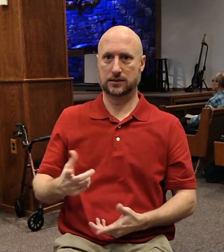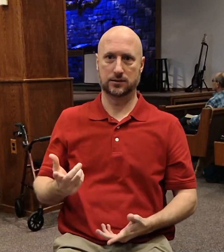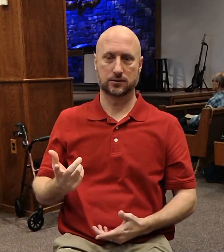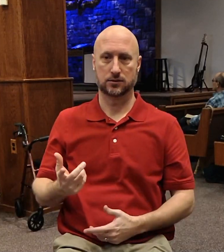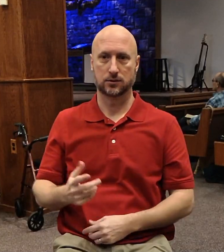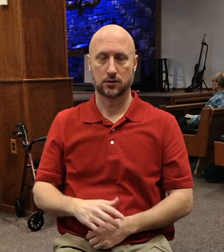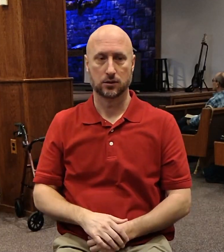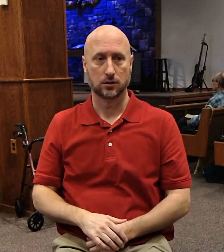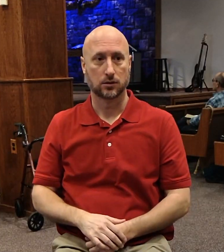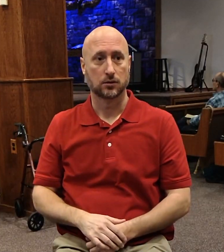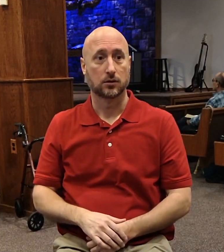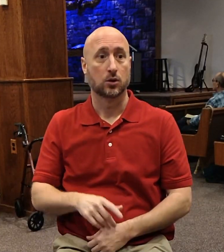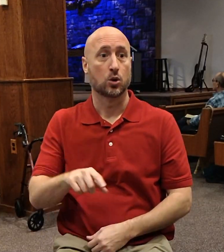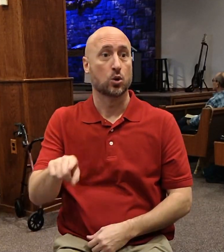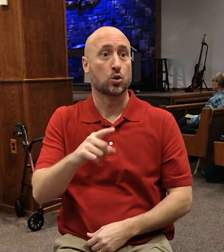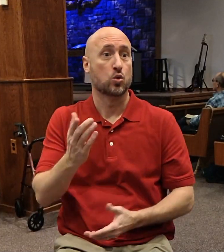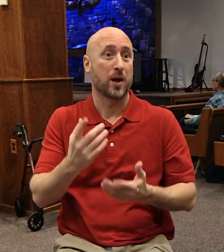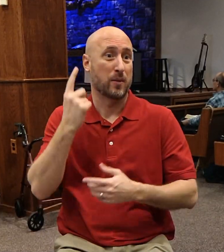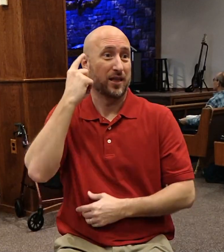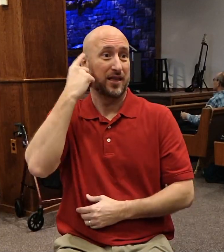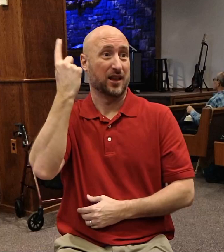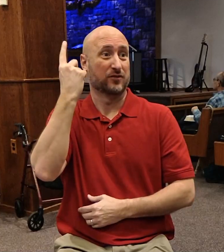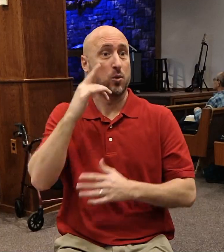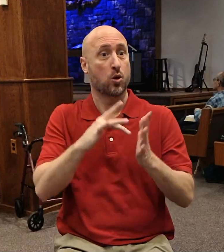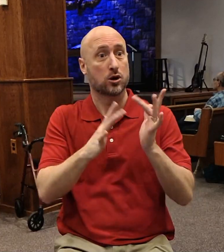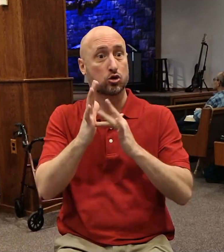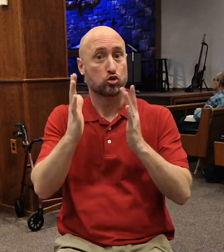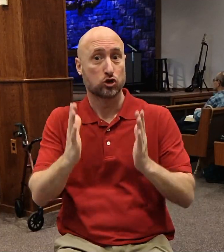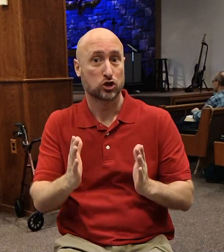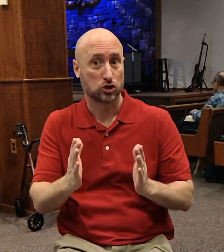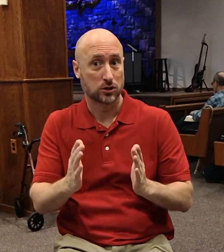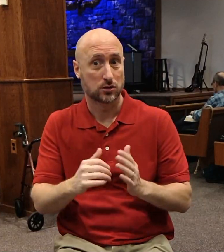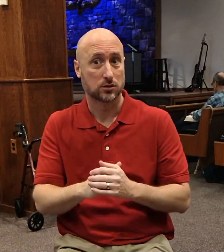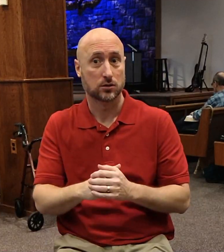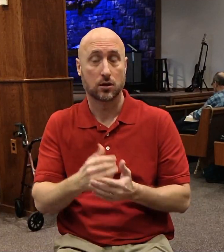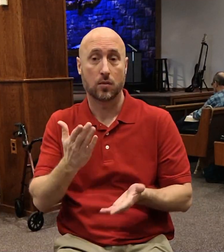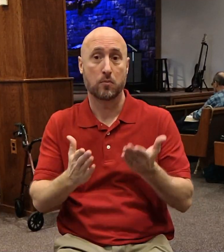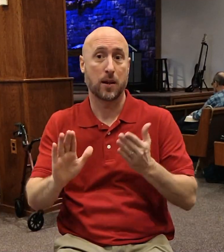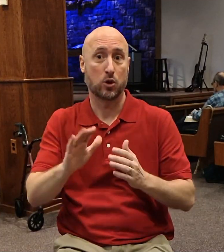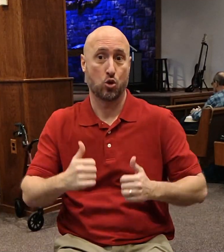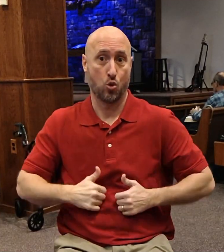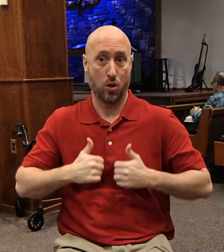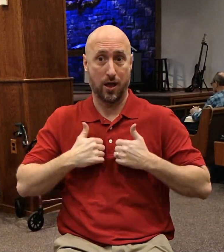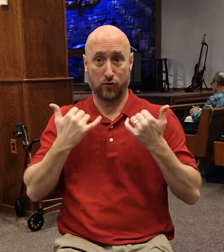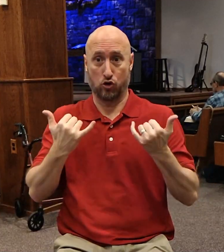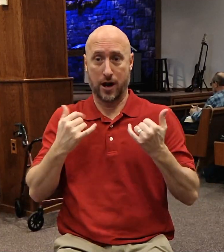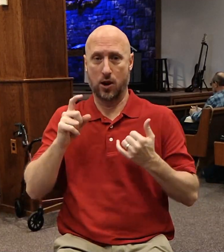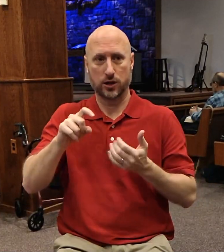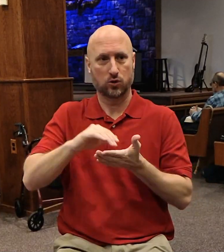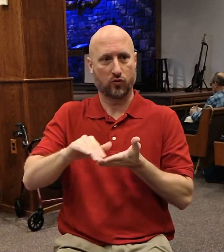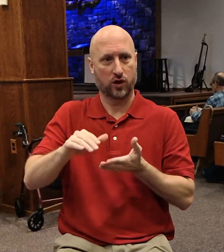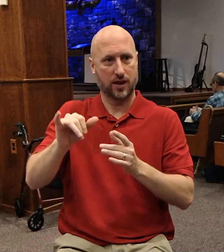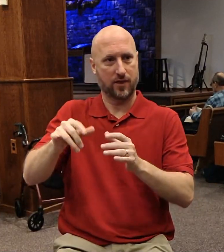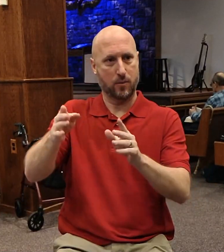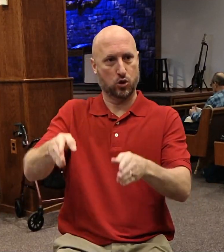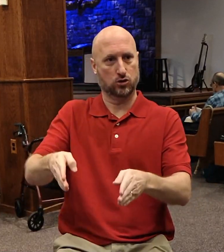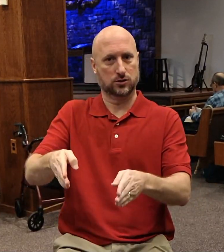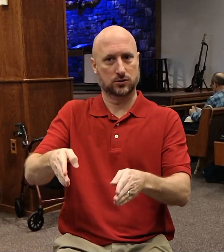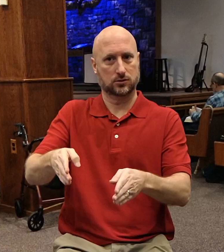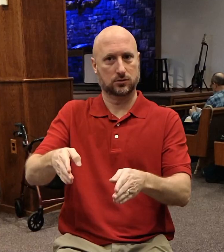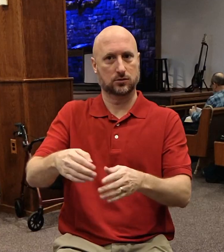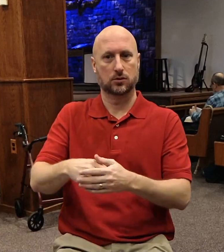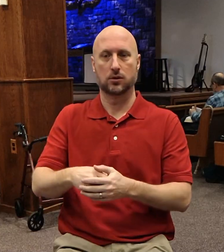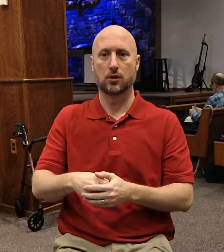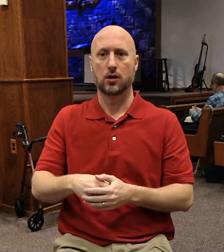You can think of someone, a Christian, this is one another, probably in your life right now that you need to forgive. You don't want to think about him,